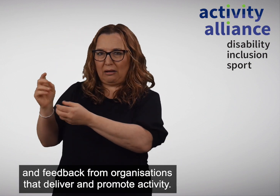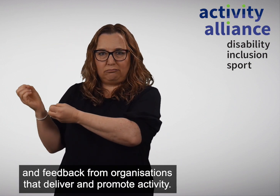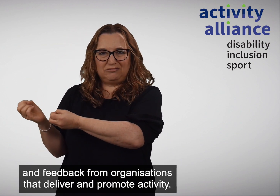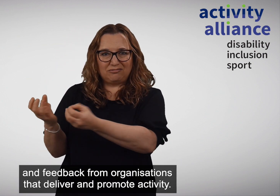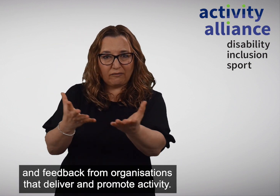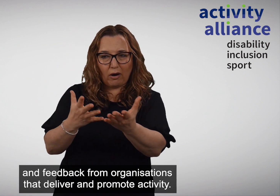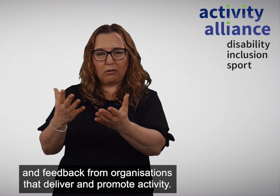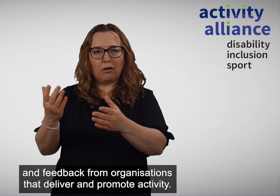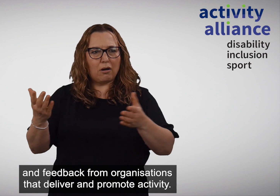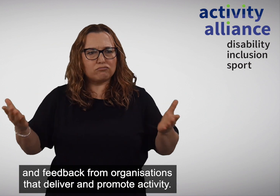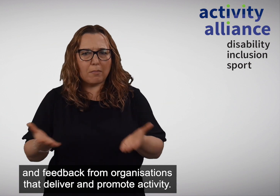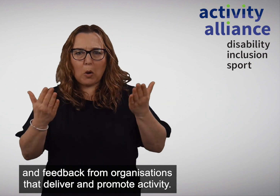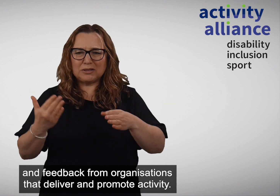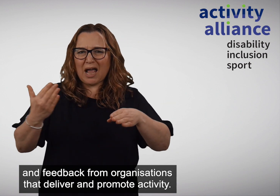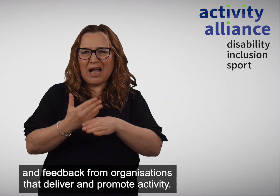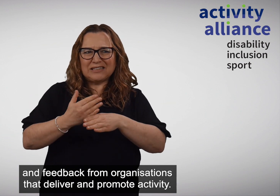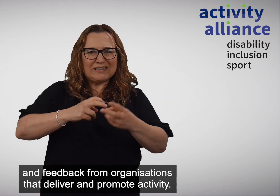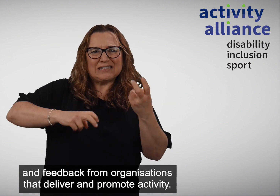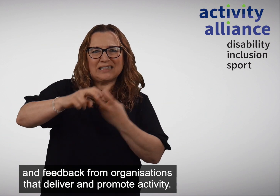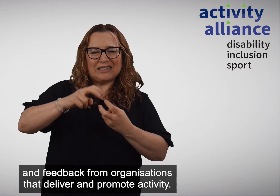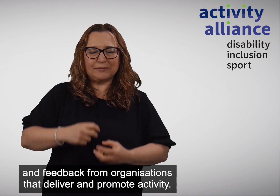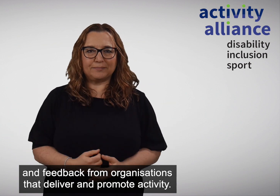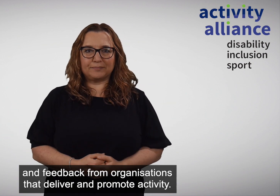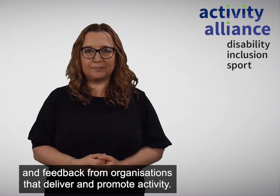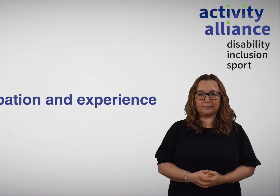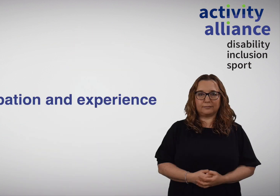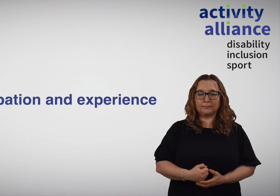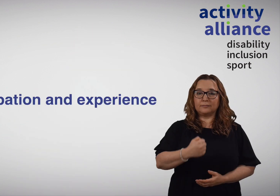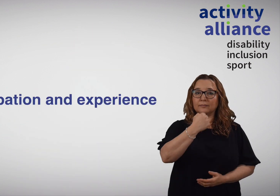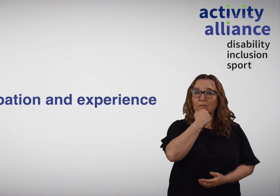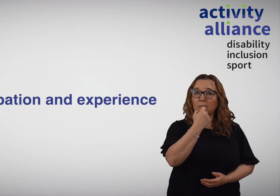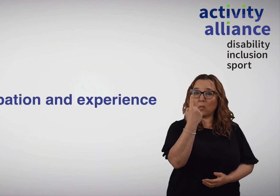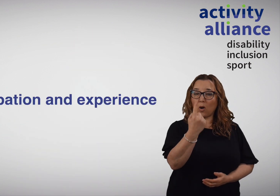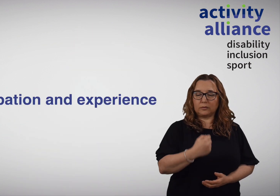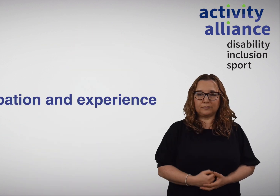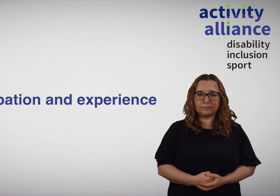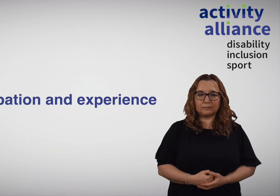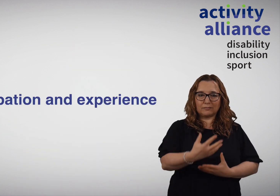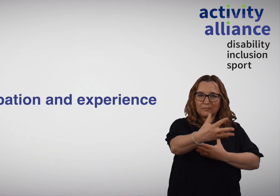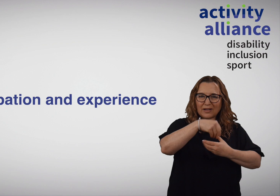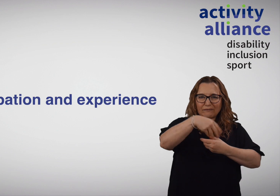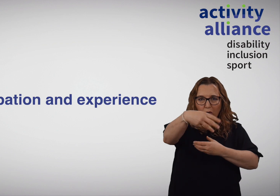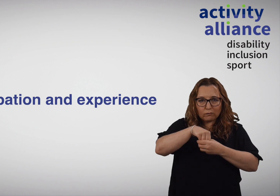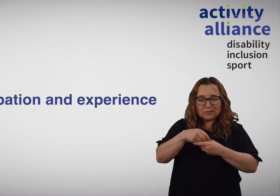deliver and promote activity. Number 1, participation and